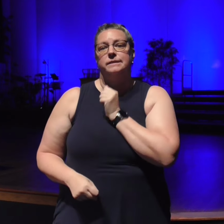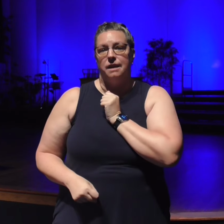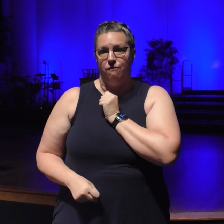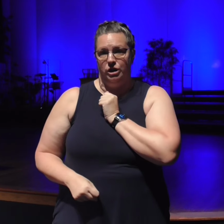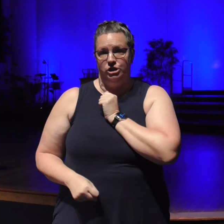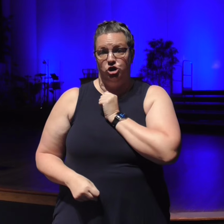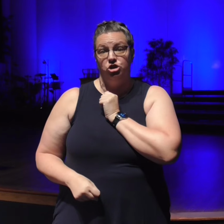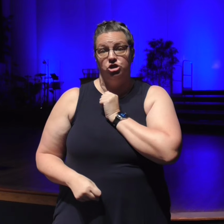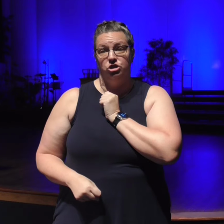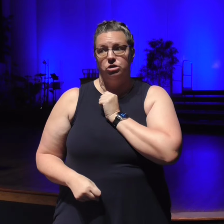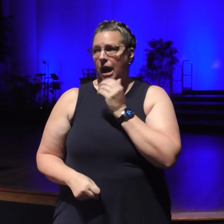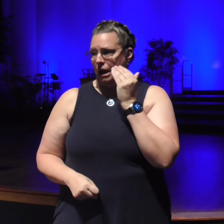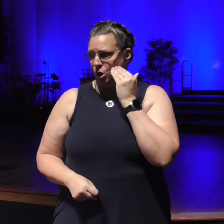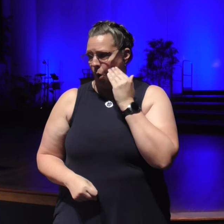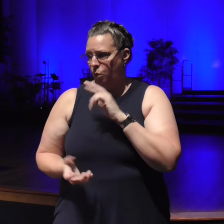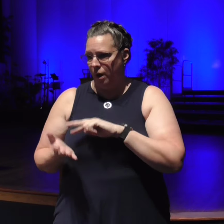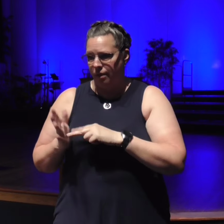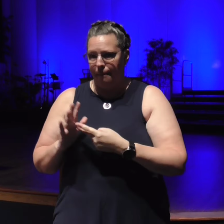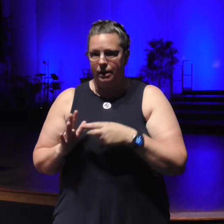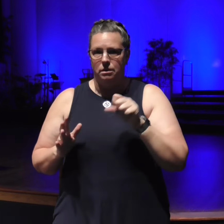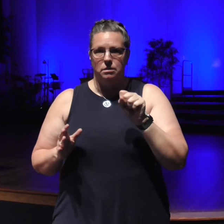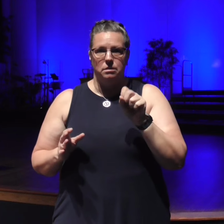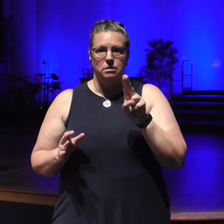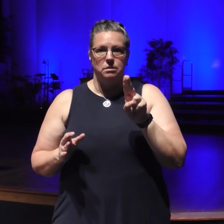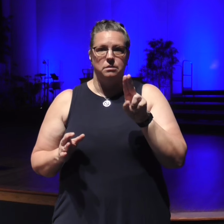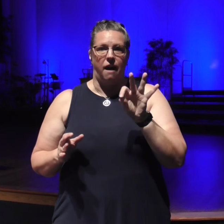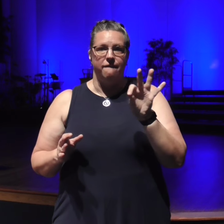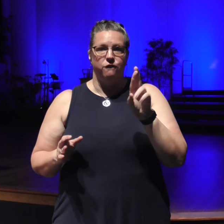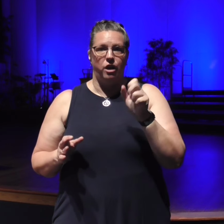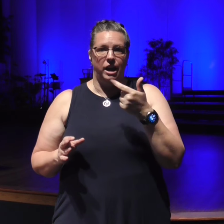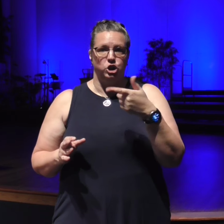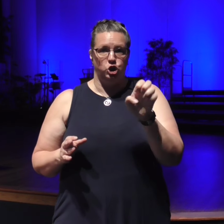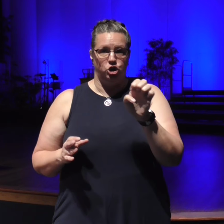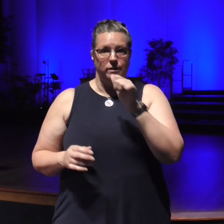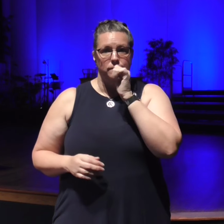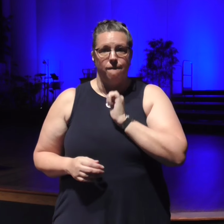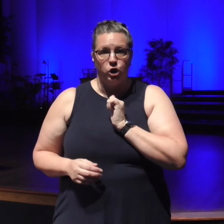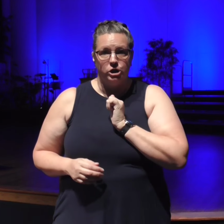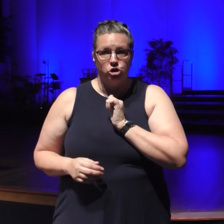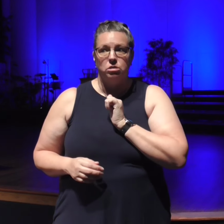assume everyone knows what suffrage is. That was the right to vote for women.